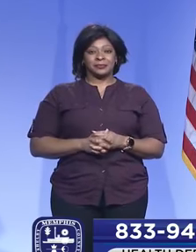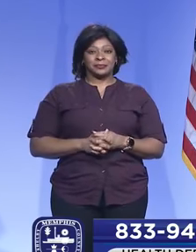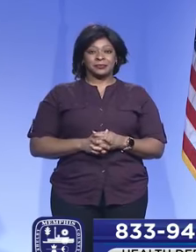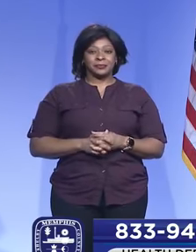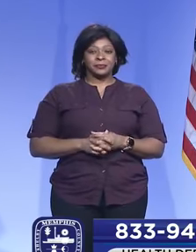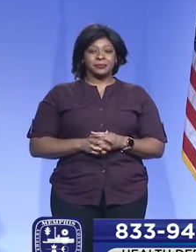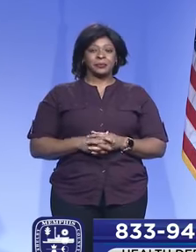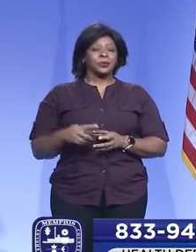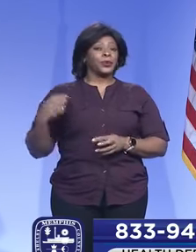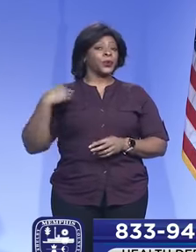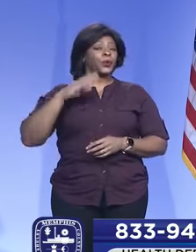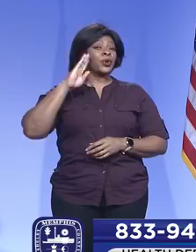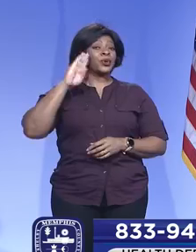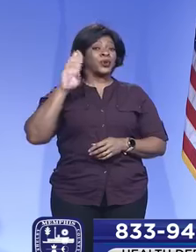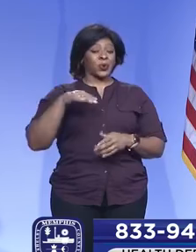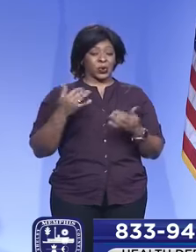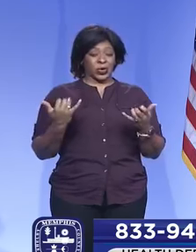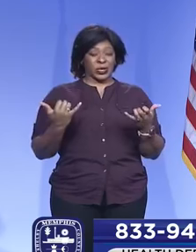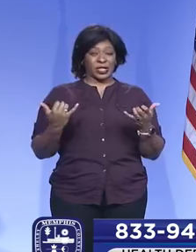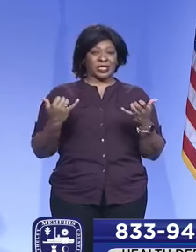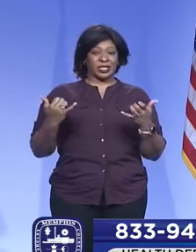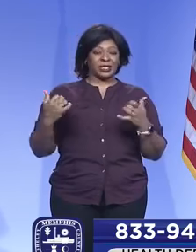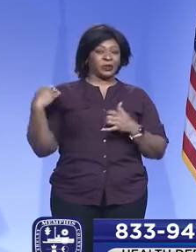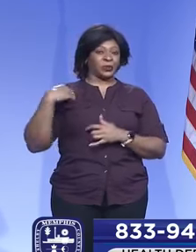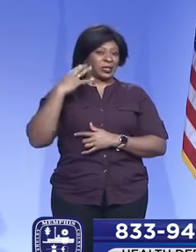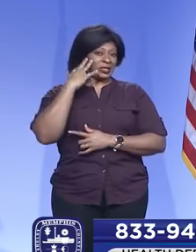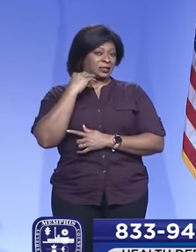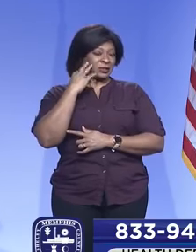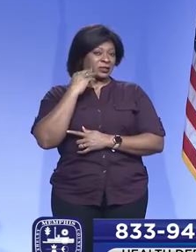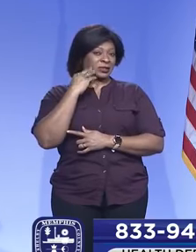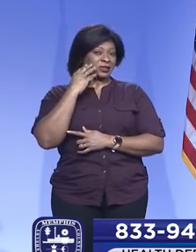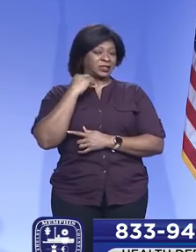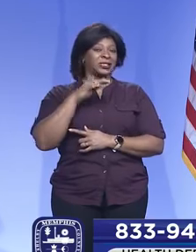And we know at the current time we've experienced